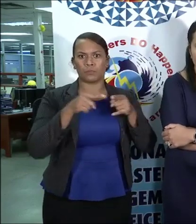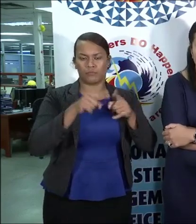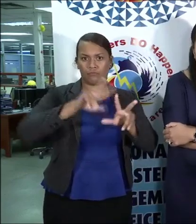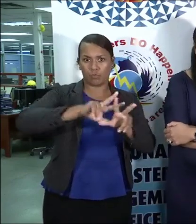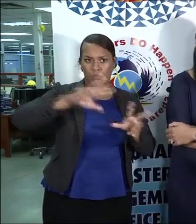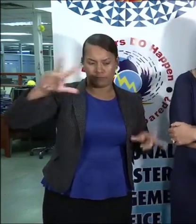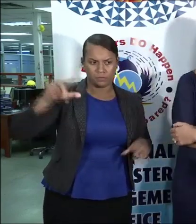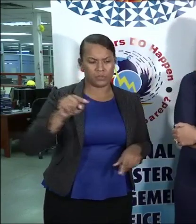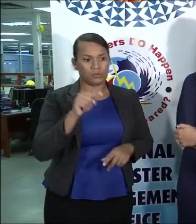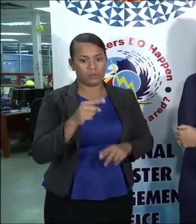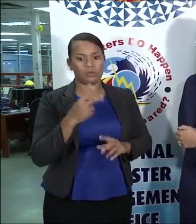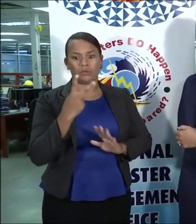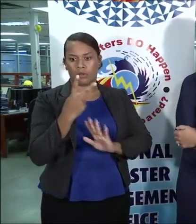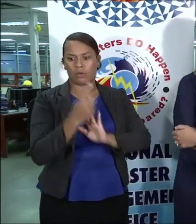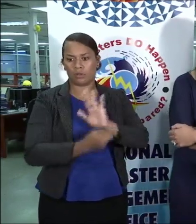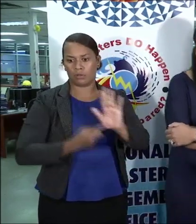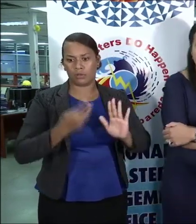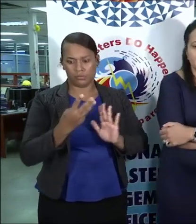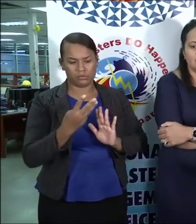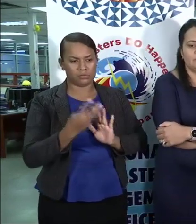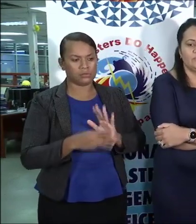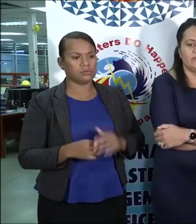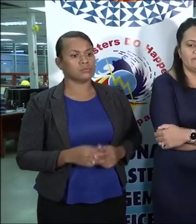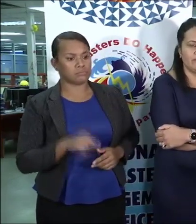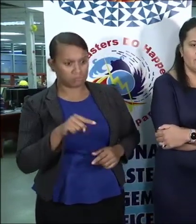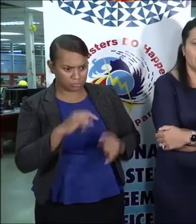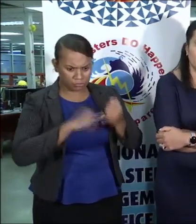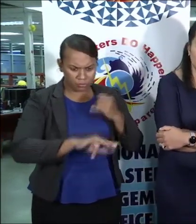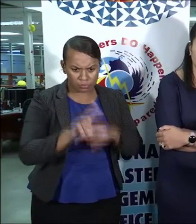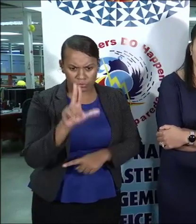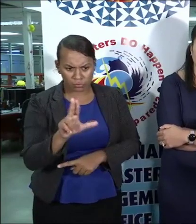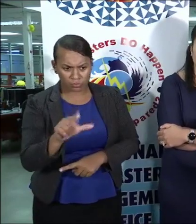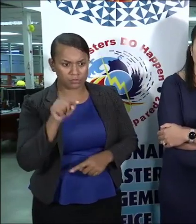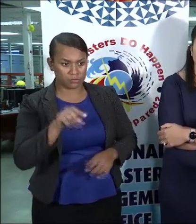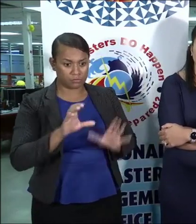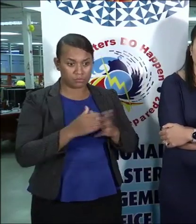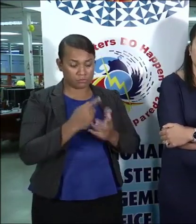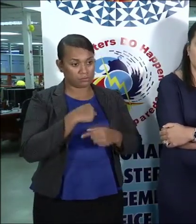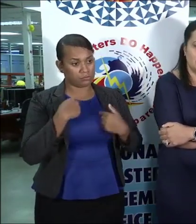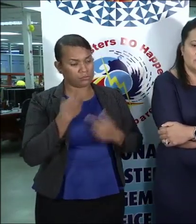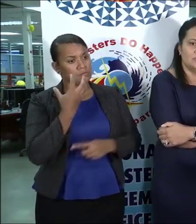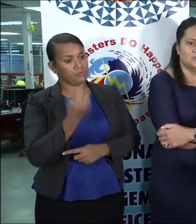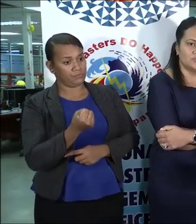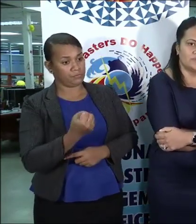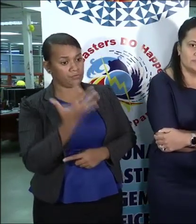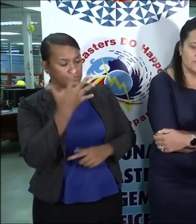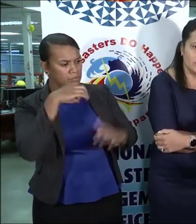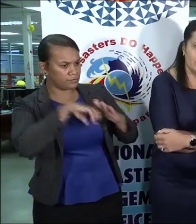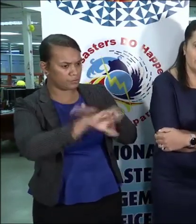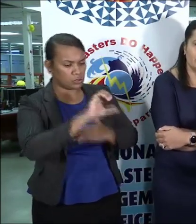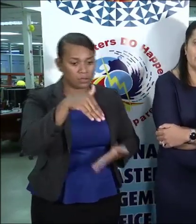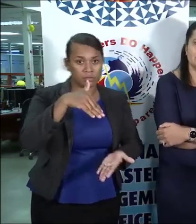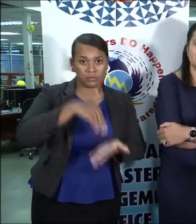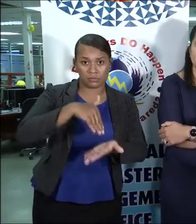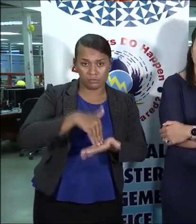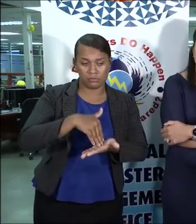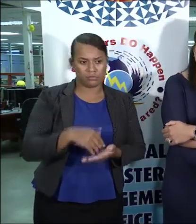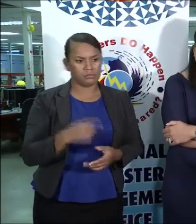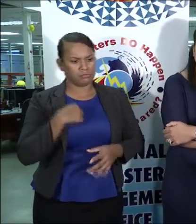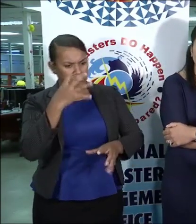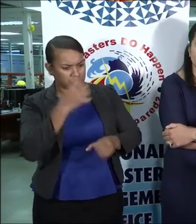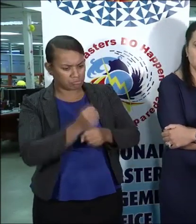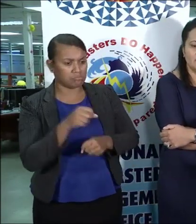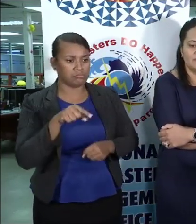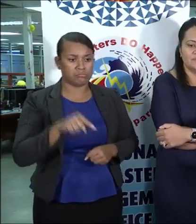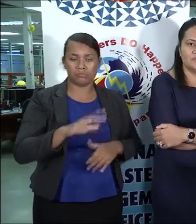Lao group. In regards to the evacuation center, we have 5 evacuation centers in total now, 2 that was opened from yesterday in the